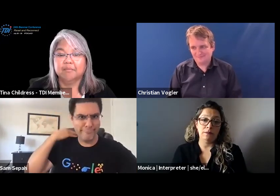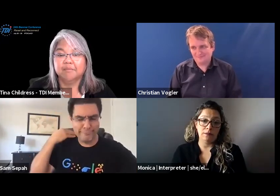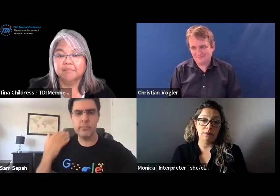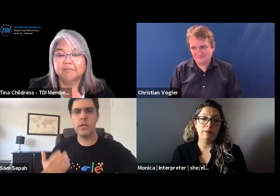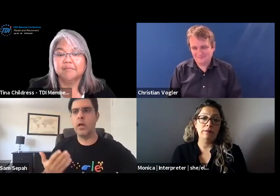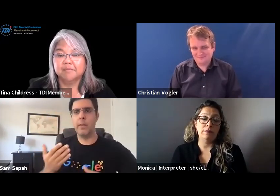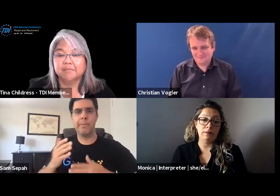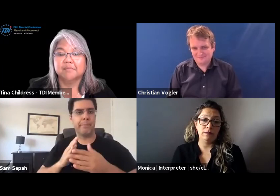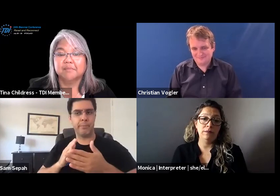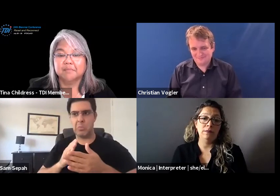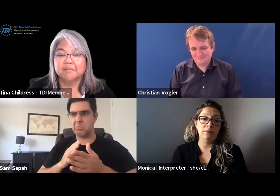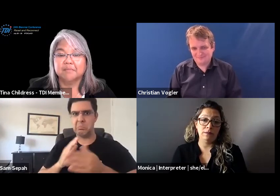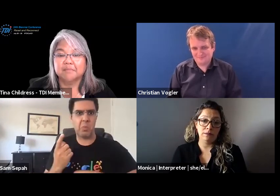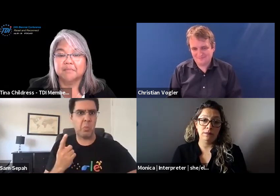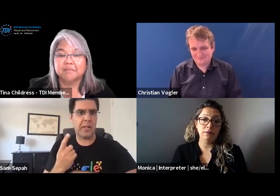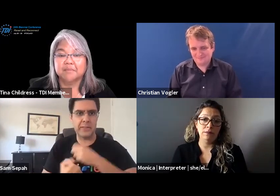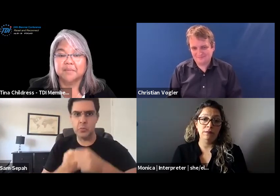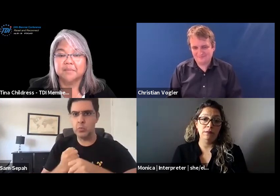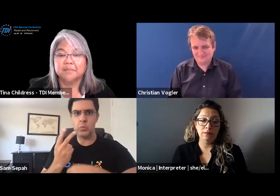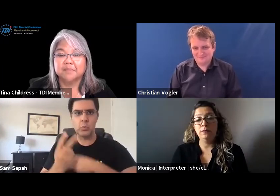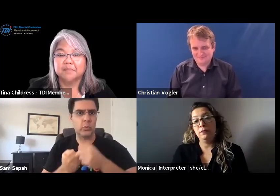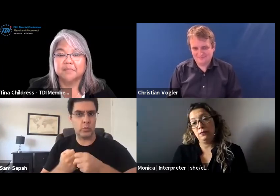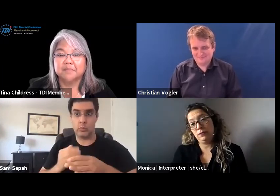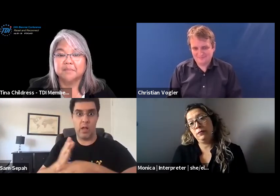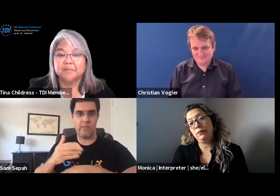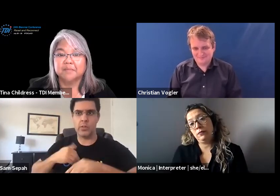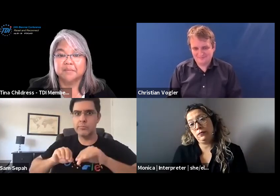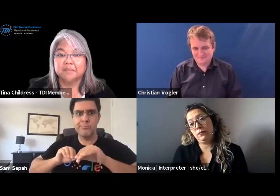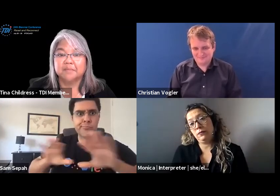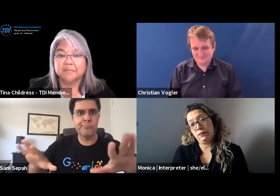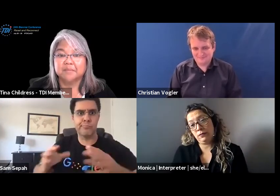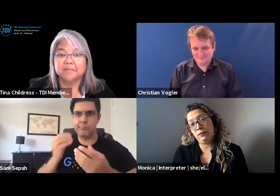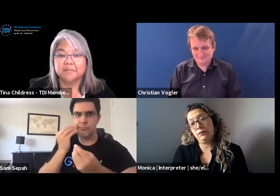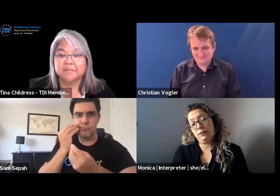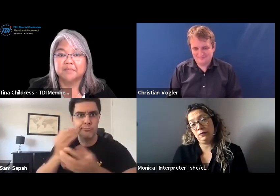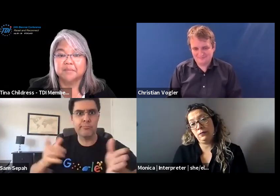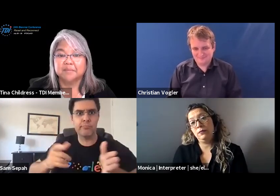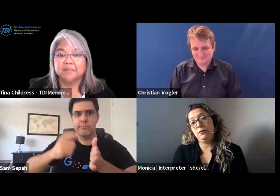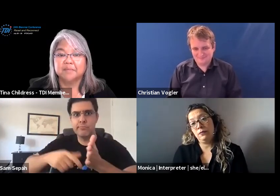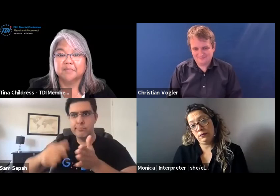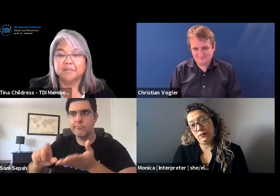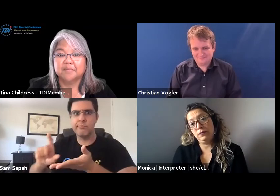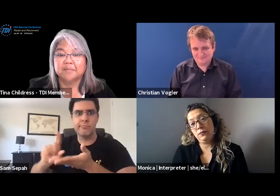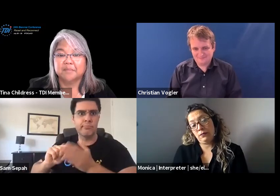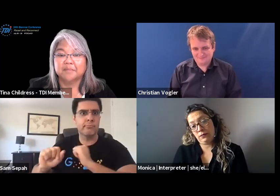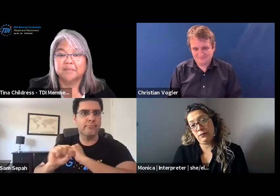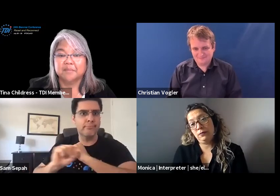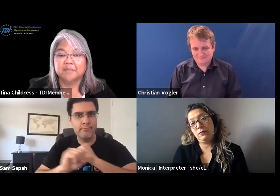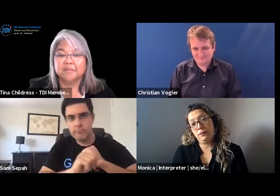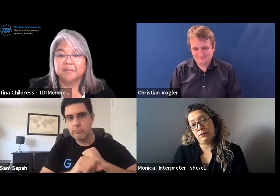person. And that was a while ago, and probably 1 or 2 years ago, after it had come out in articles